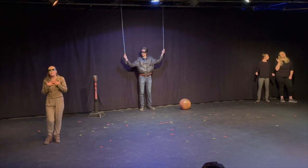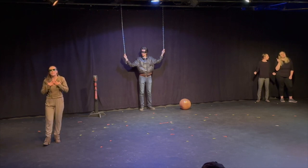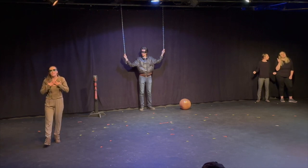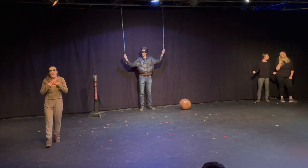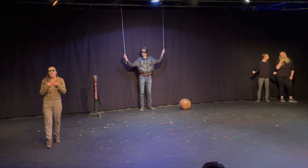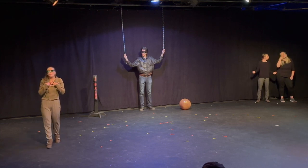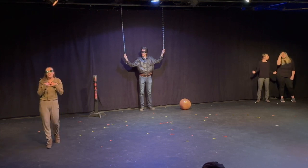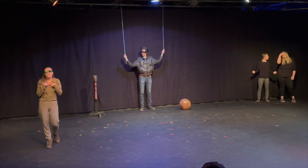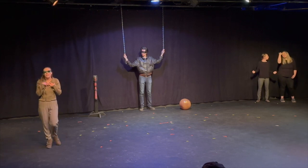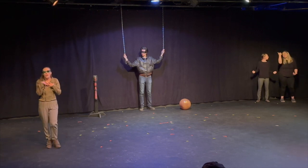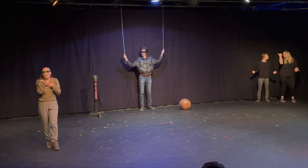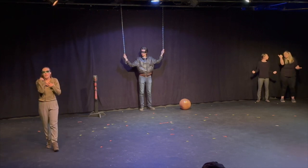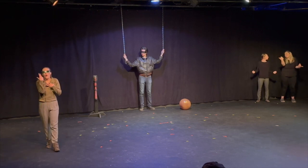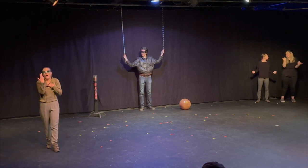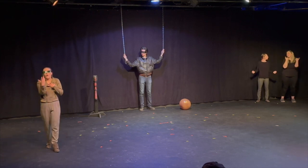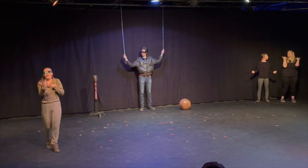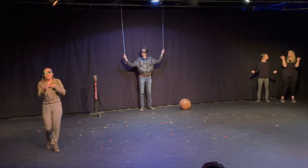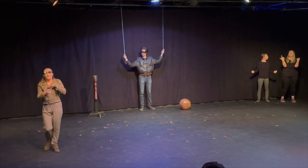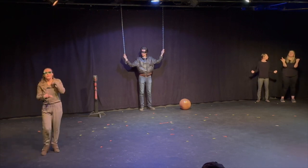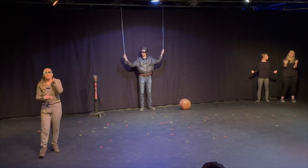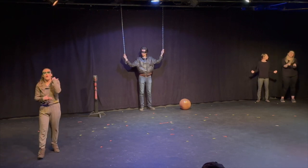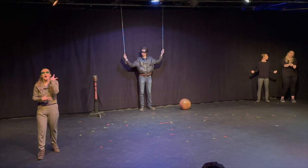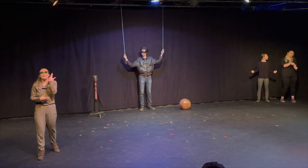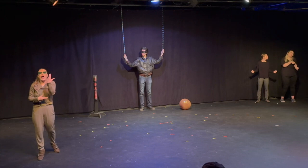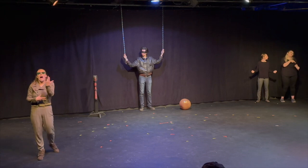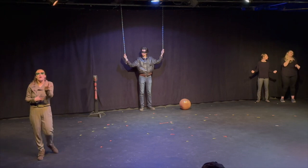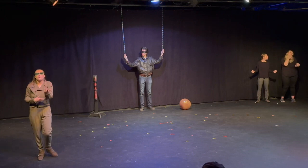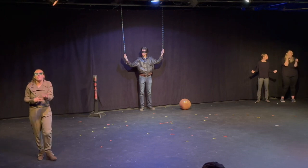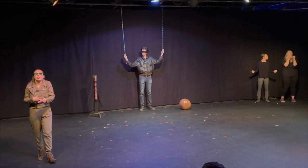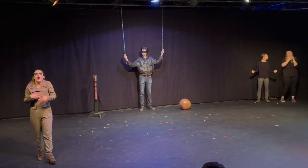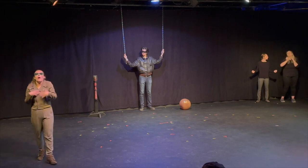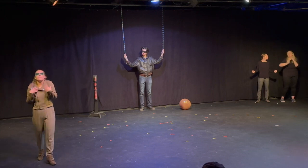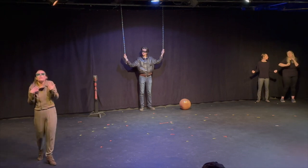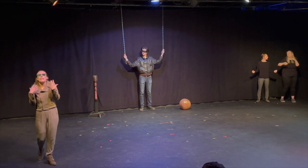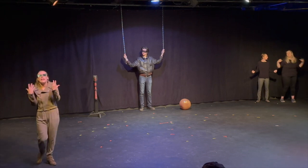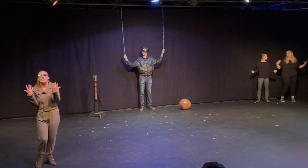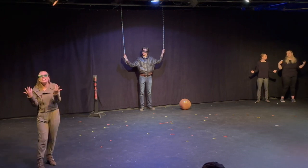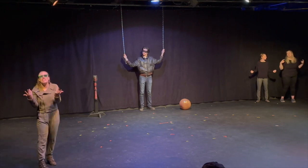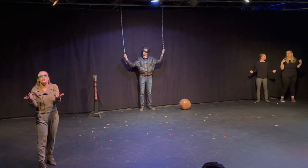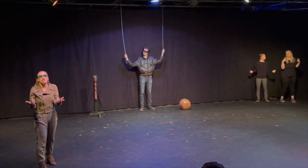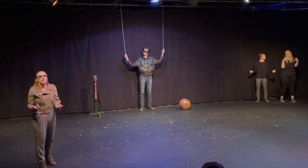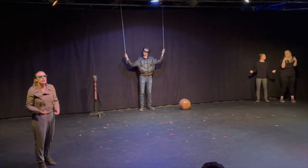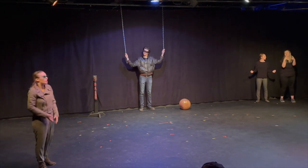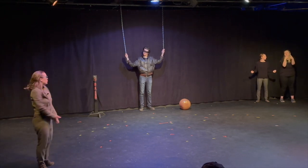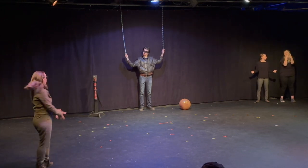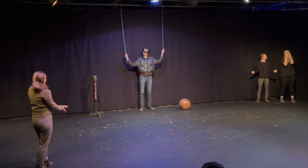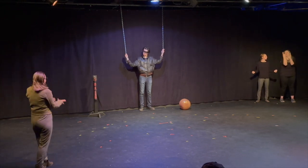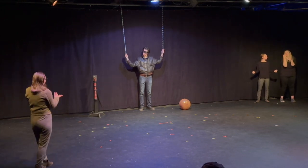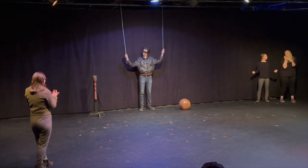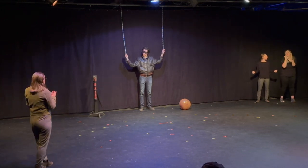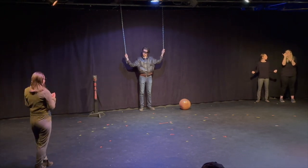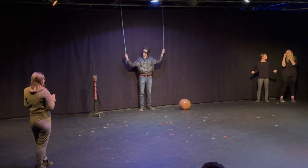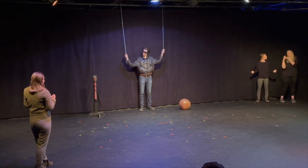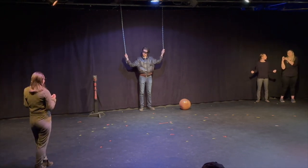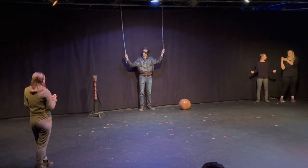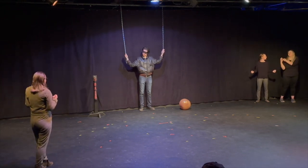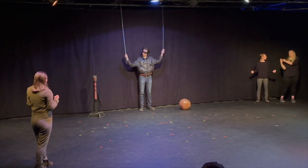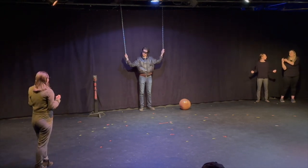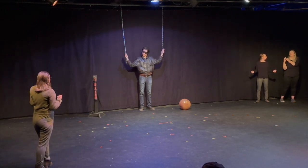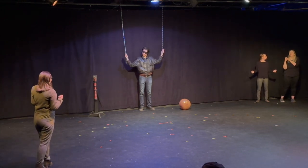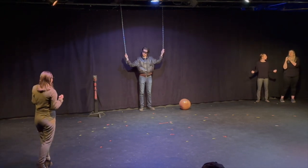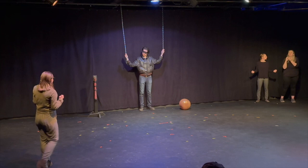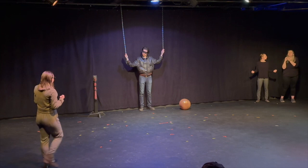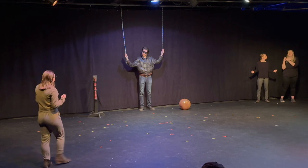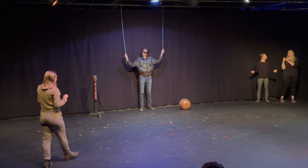think we were meant to have this long, drawn-out, complicated, eternal attraction to